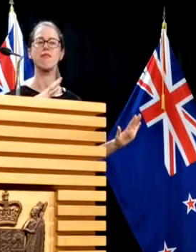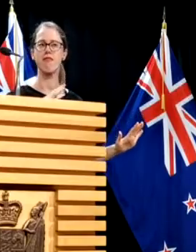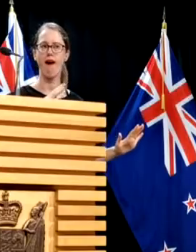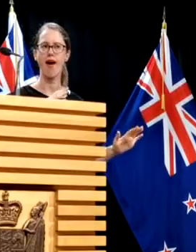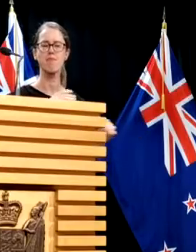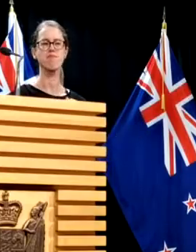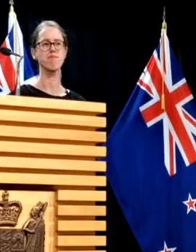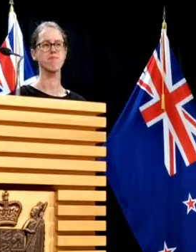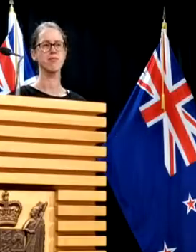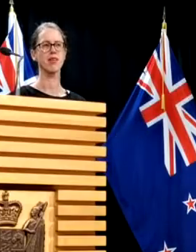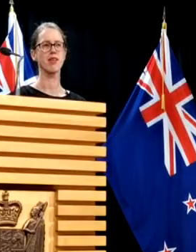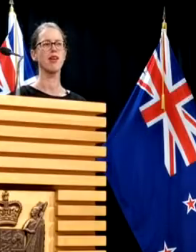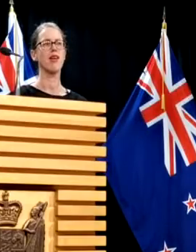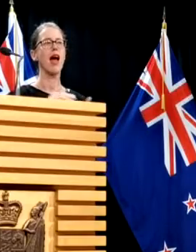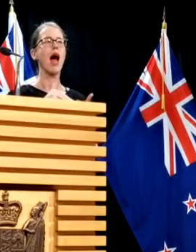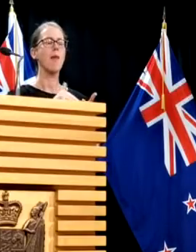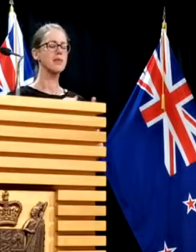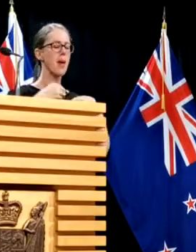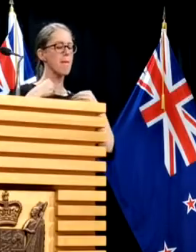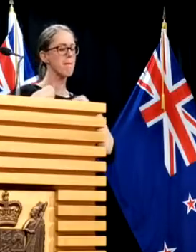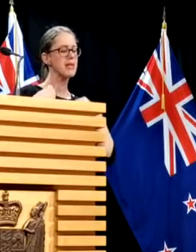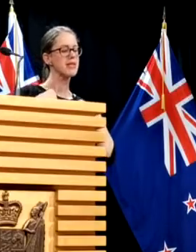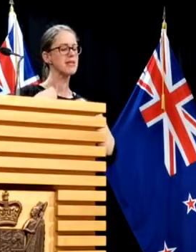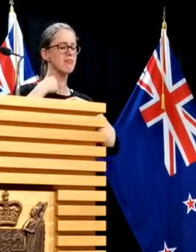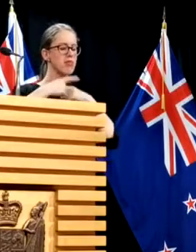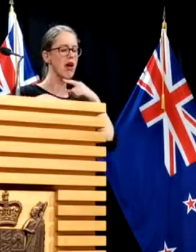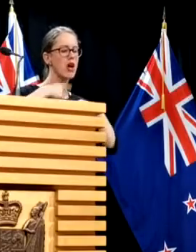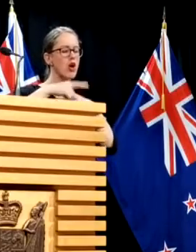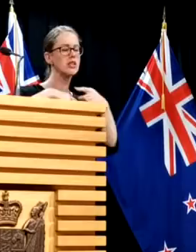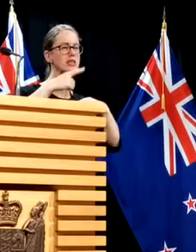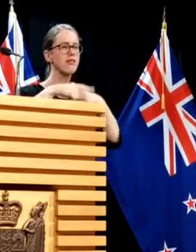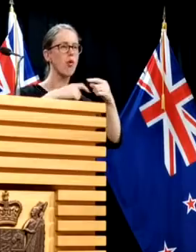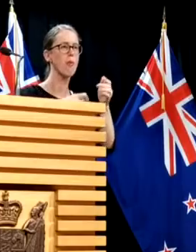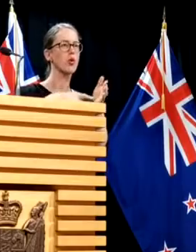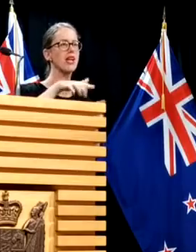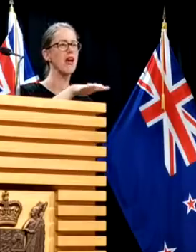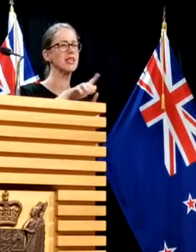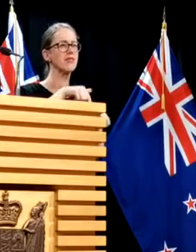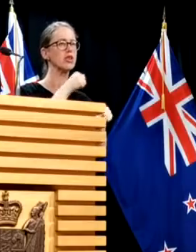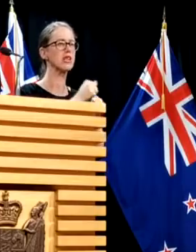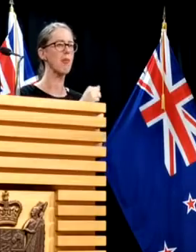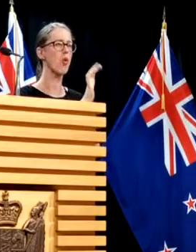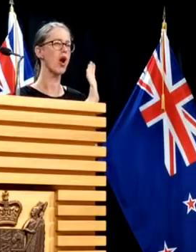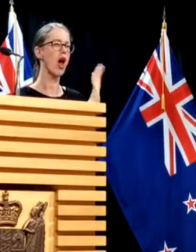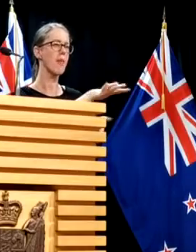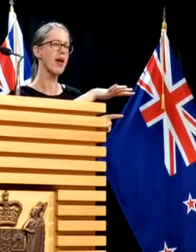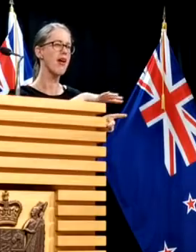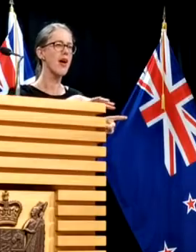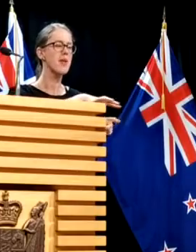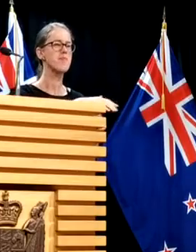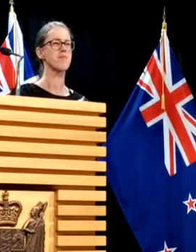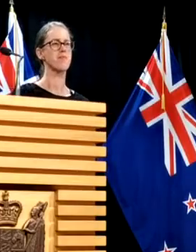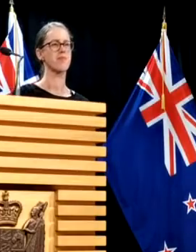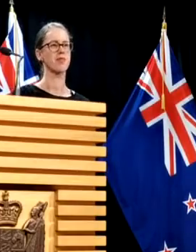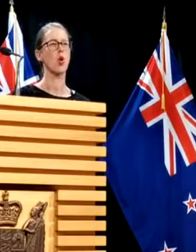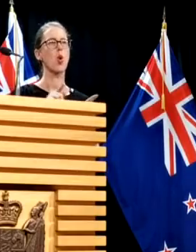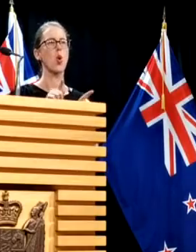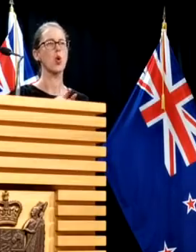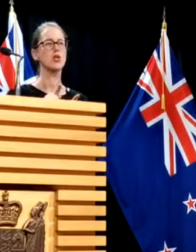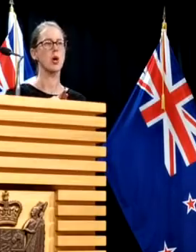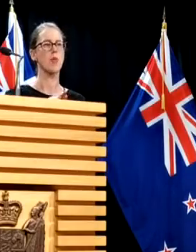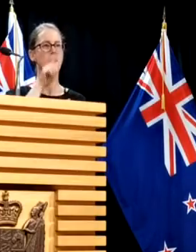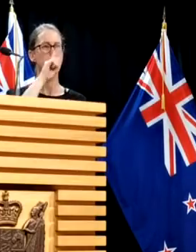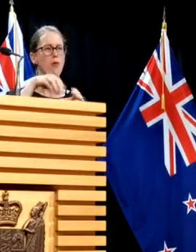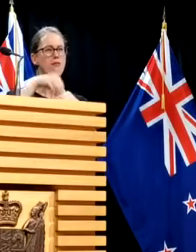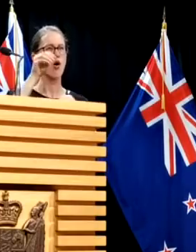delivering business continuity and predictability in key policy areas, especially climate policy, and guaranteeing that Labor's majority is